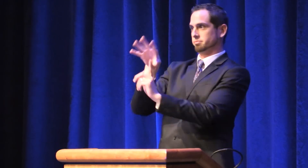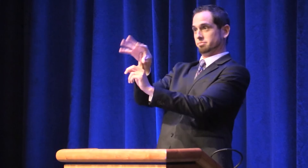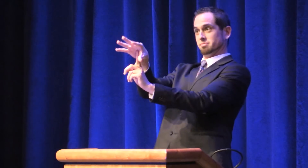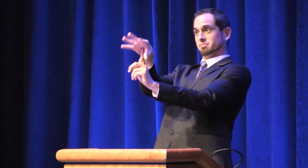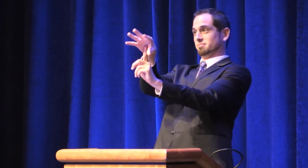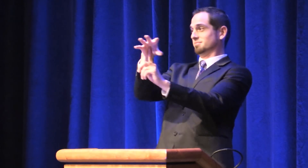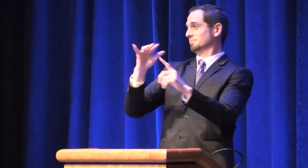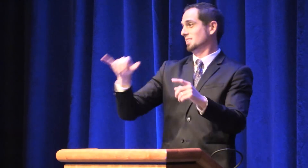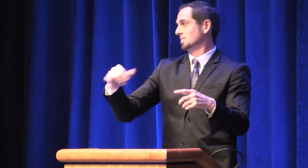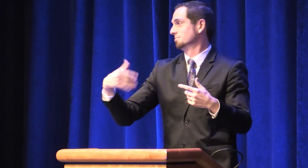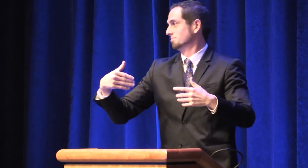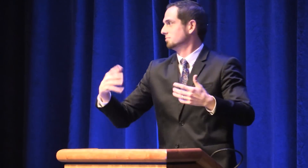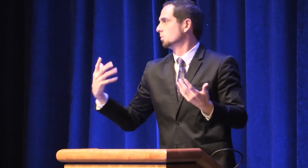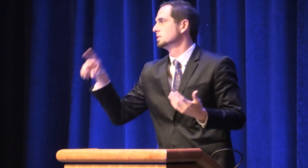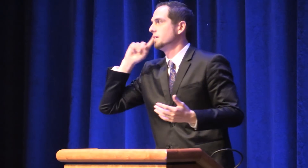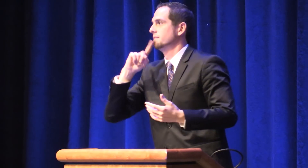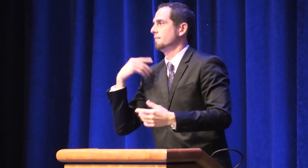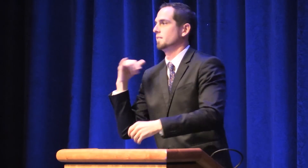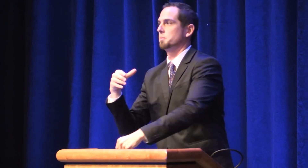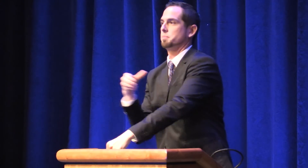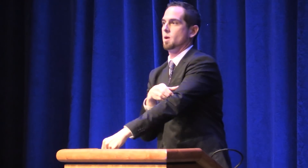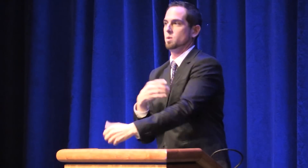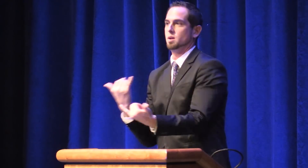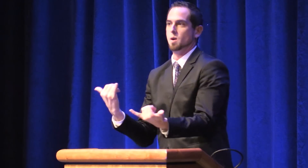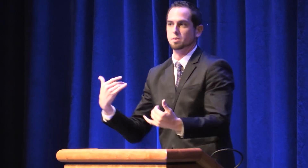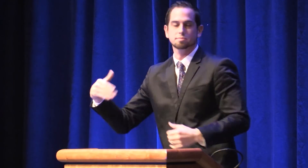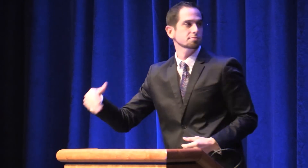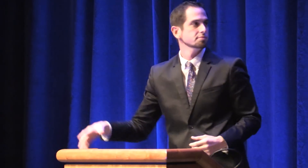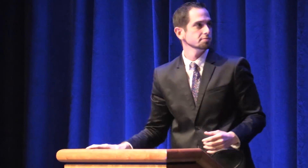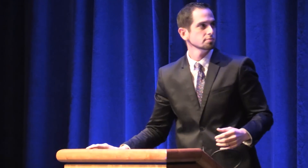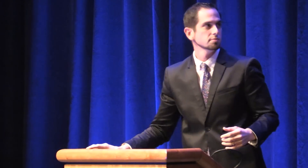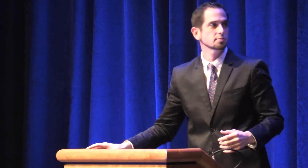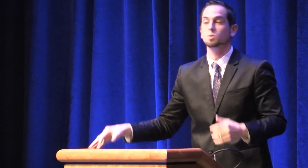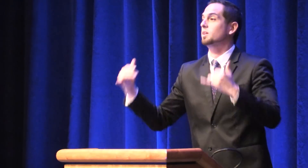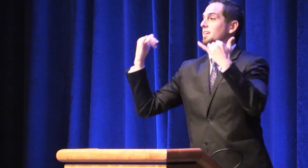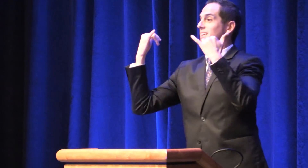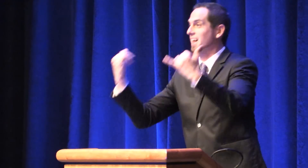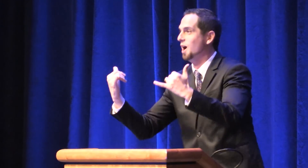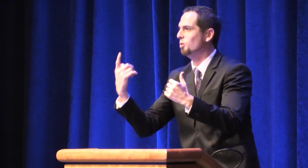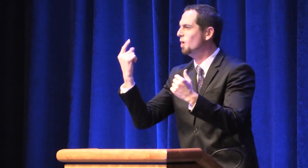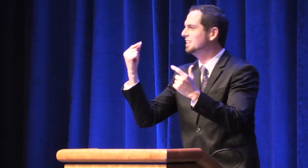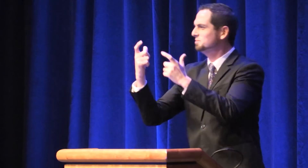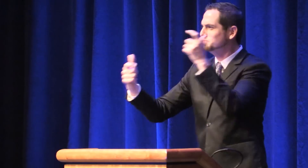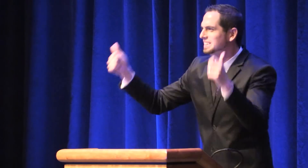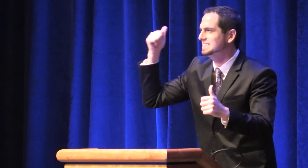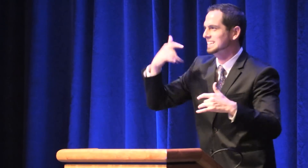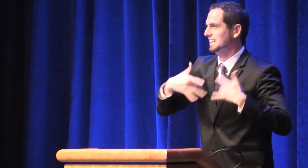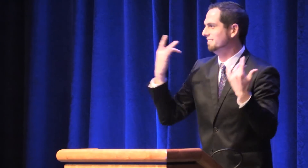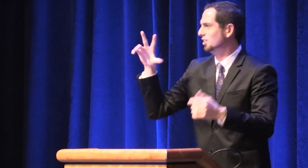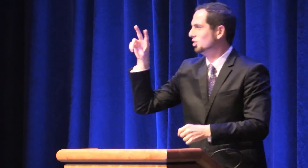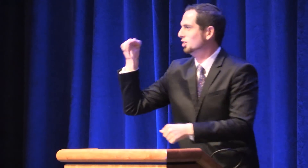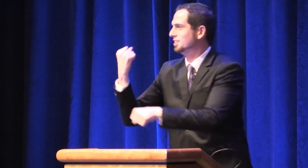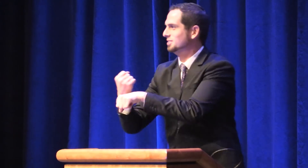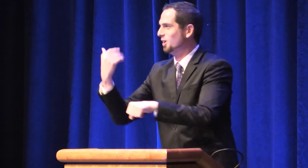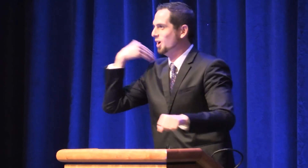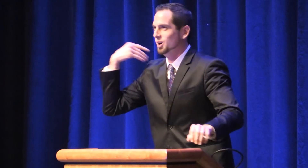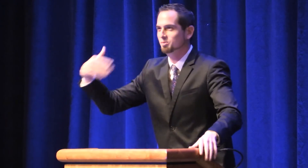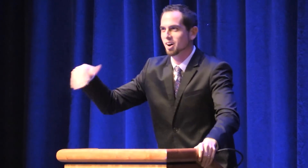Guten, and luckily she, had the ingenious thought of filming it, and as a